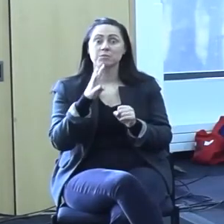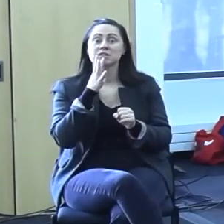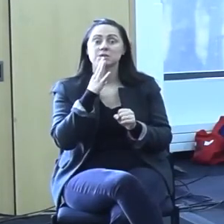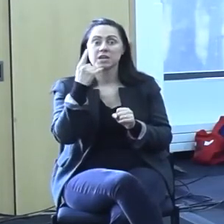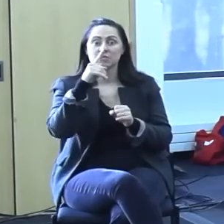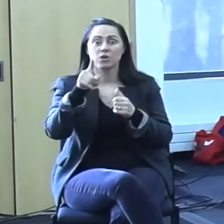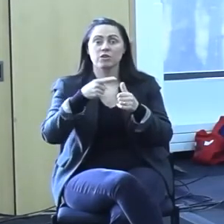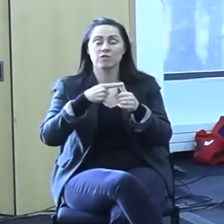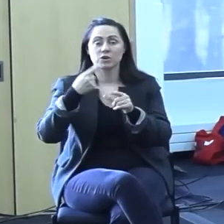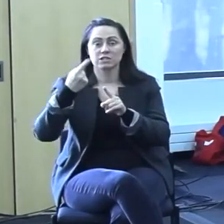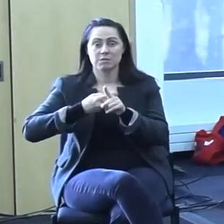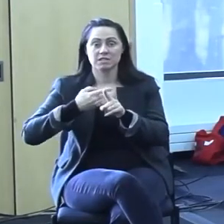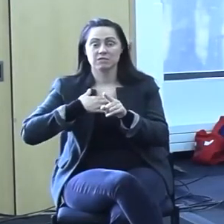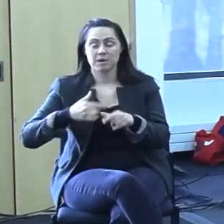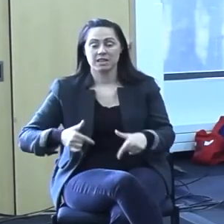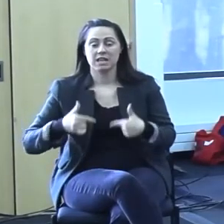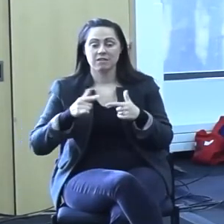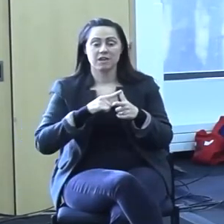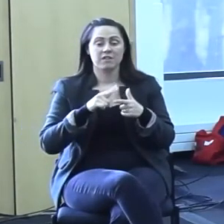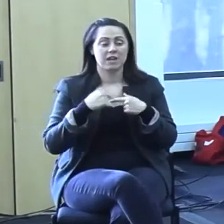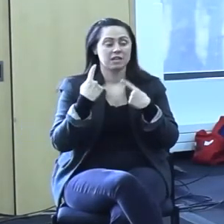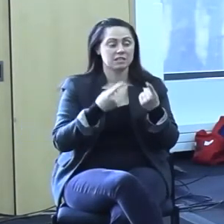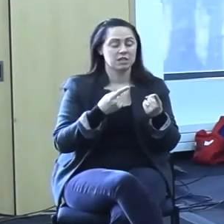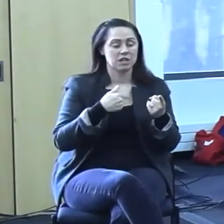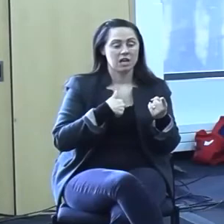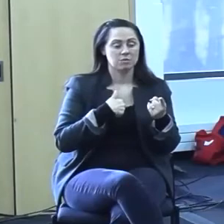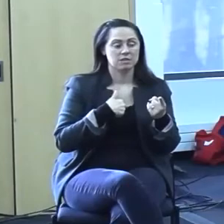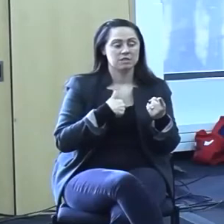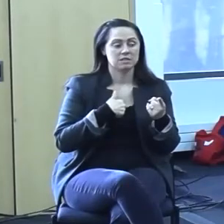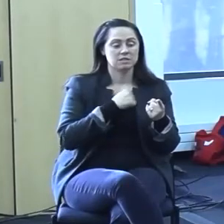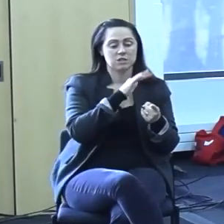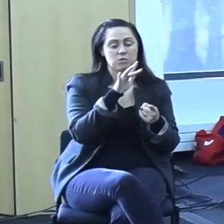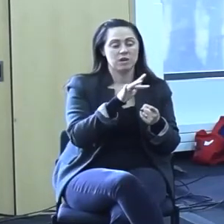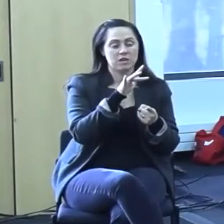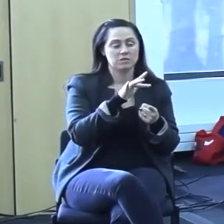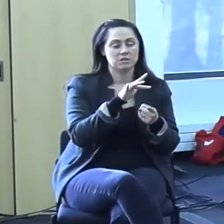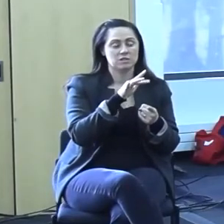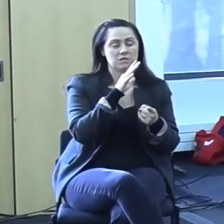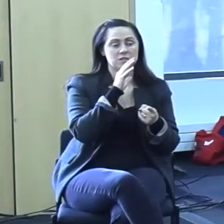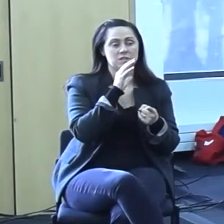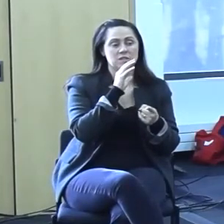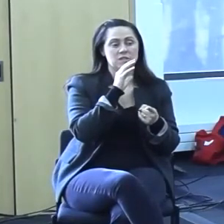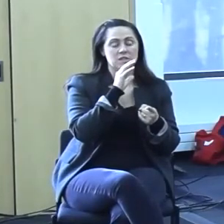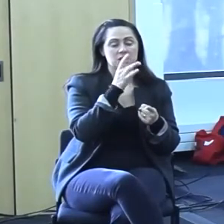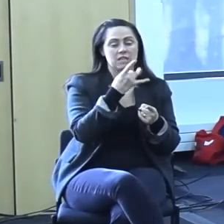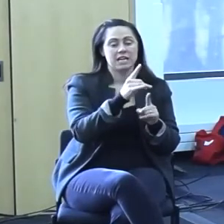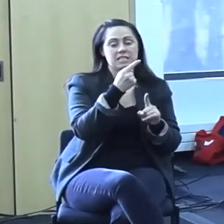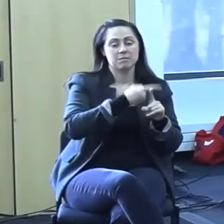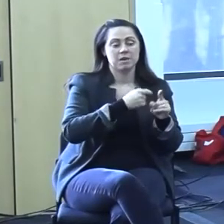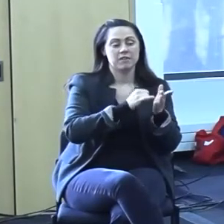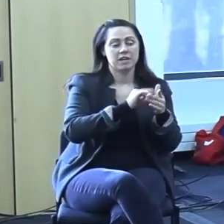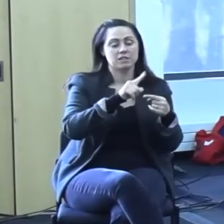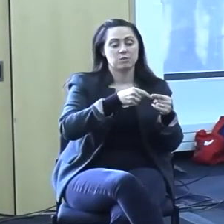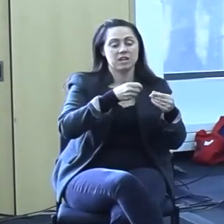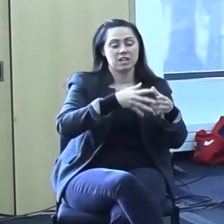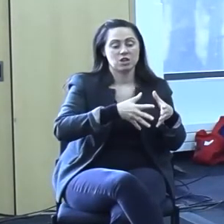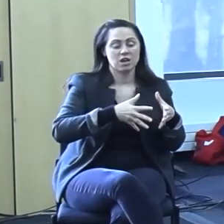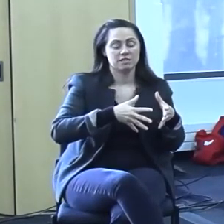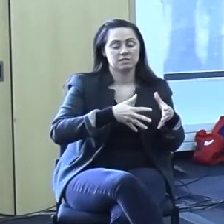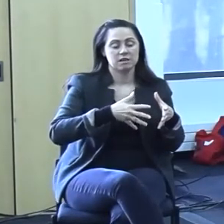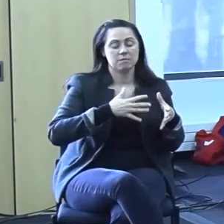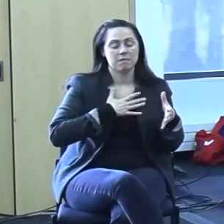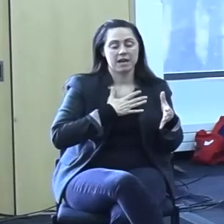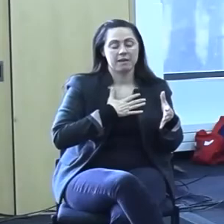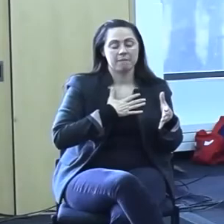for the first months of my life, and then until I was like around 18 months, I believe, is when I lost my,